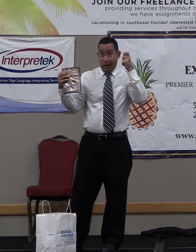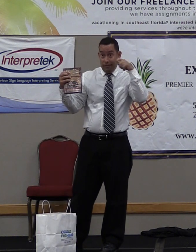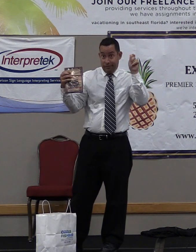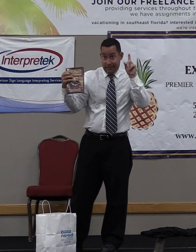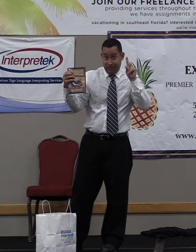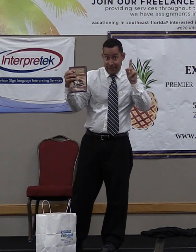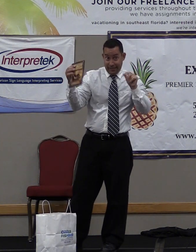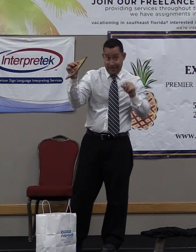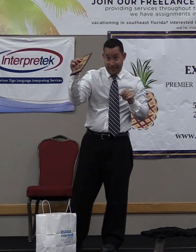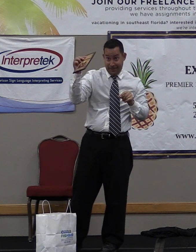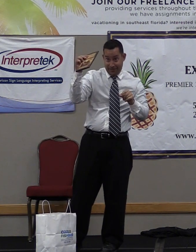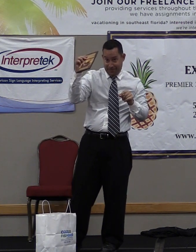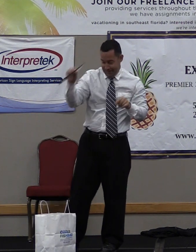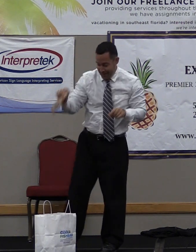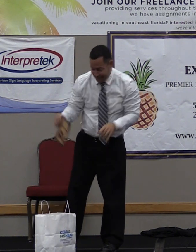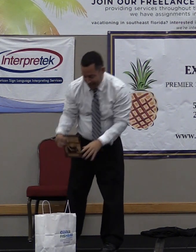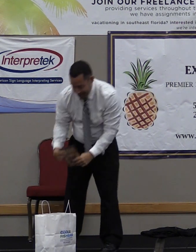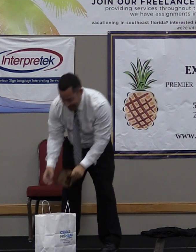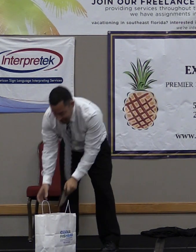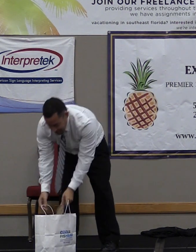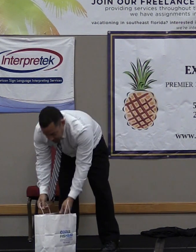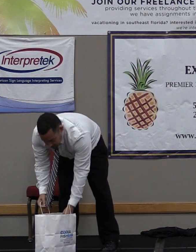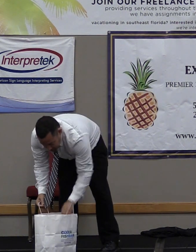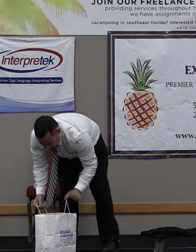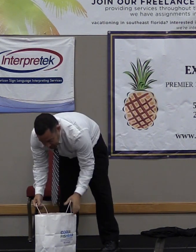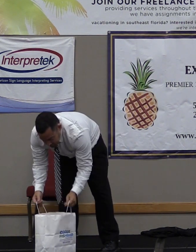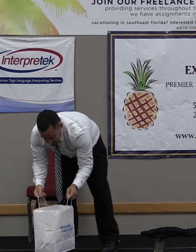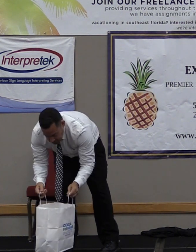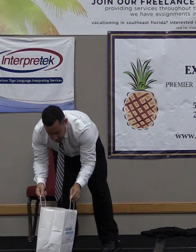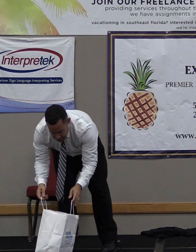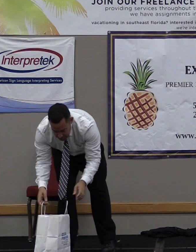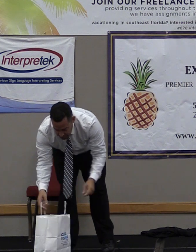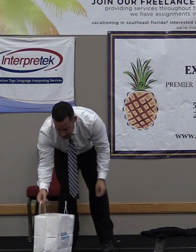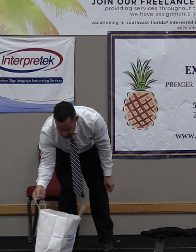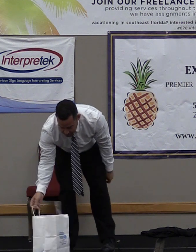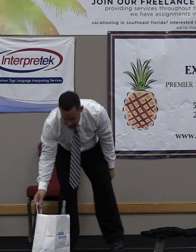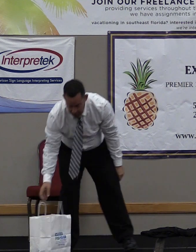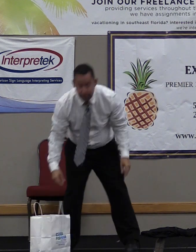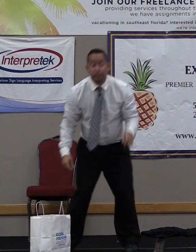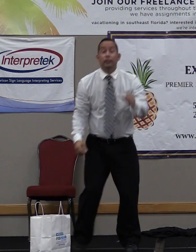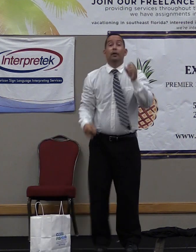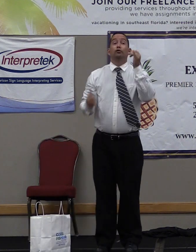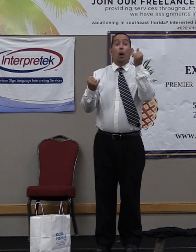A sex signed DVD from Jose.